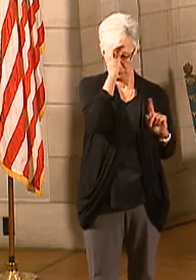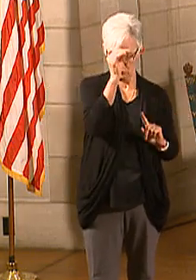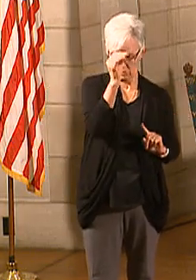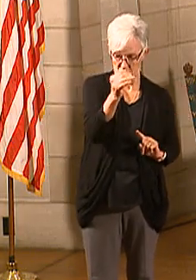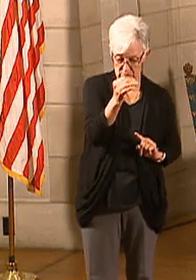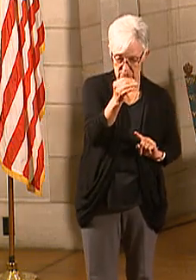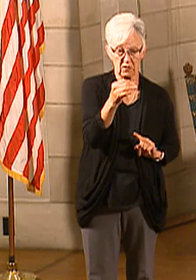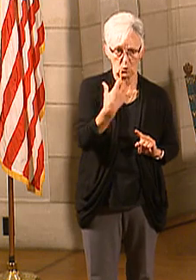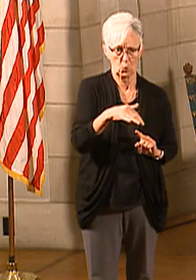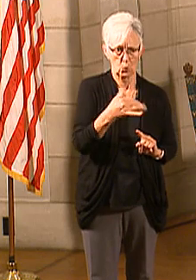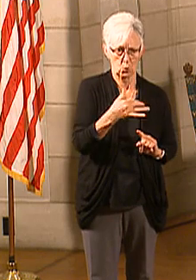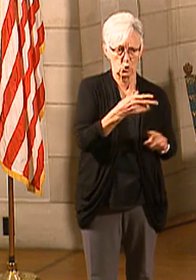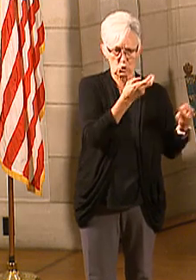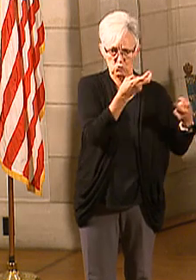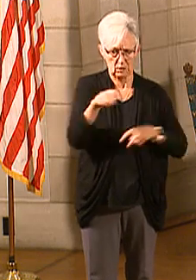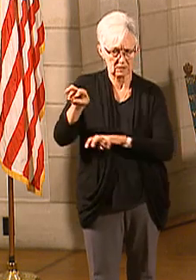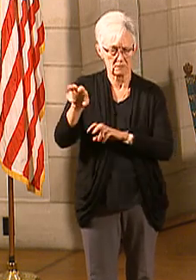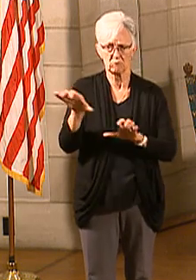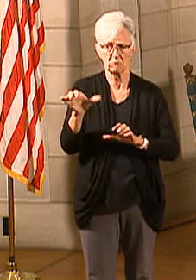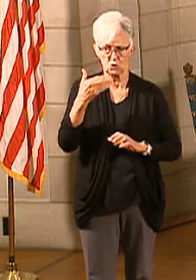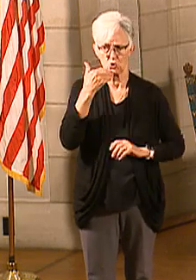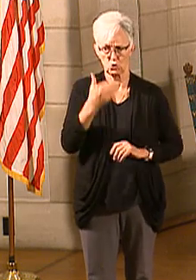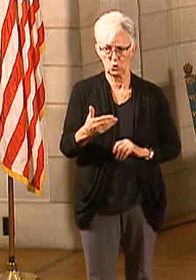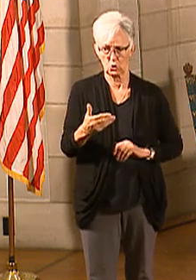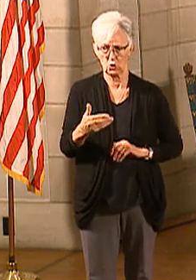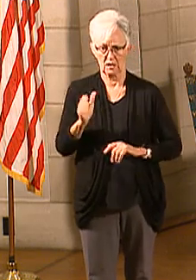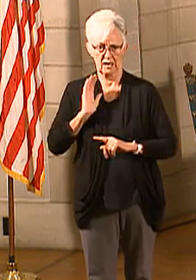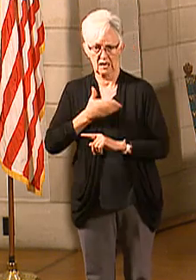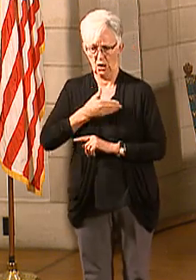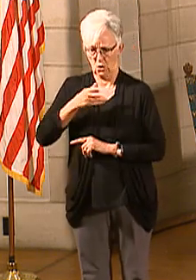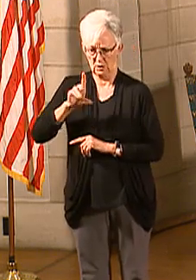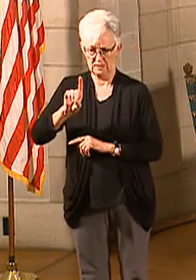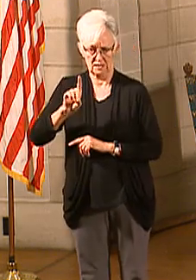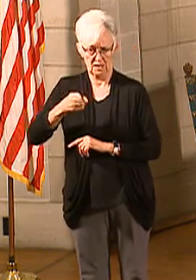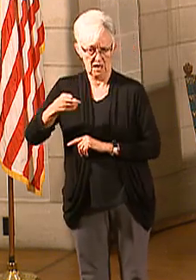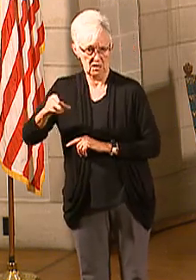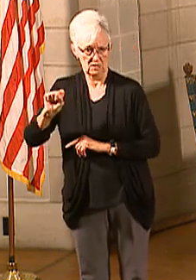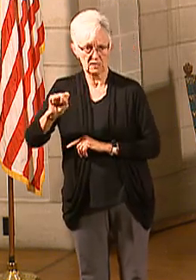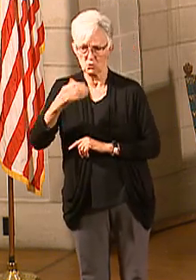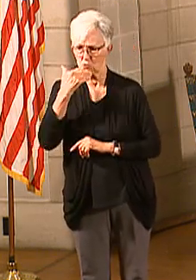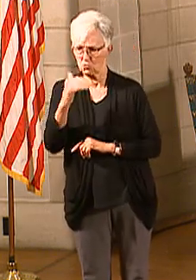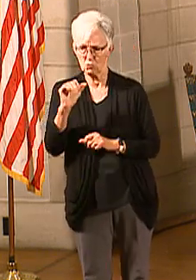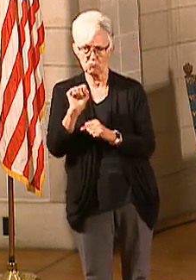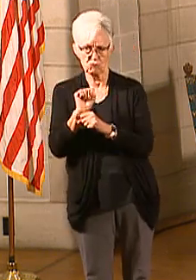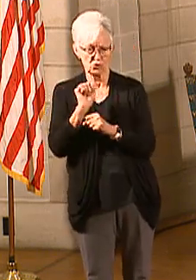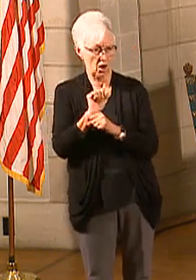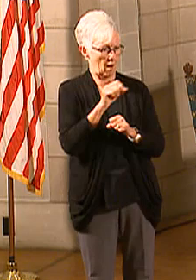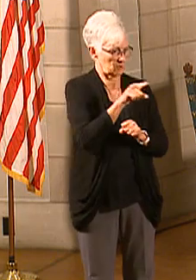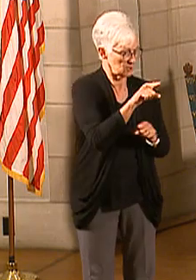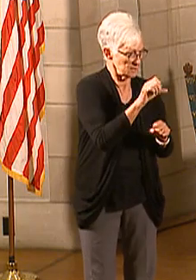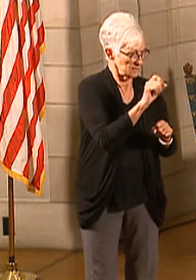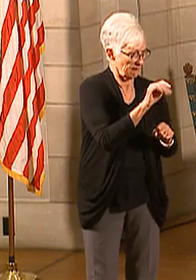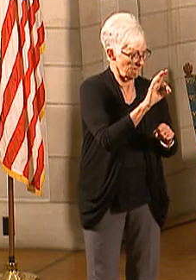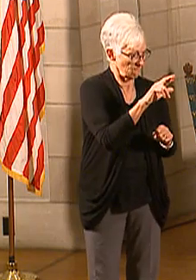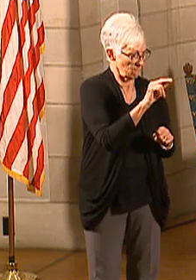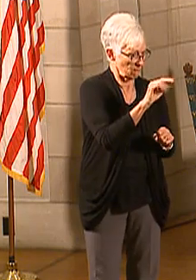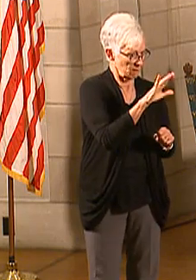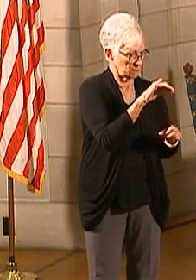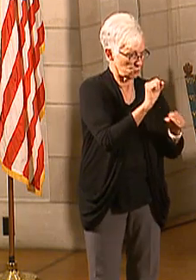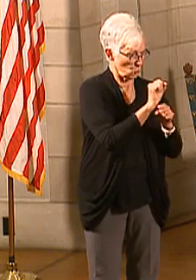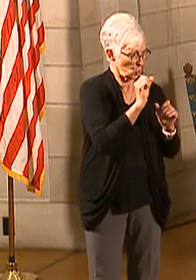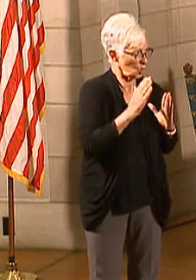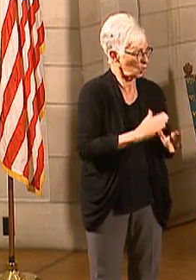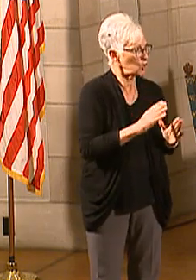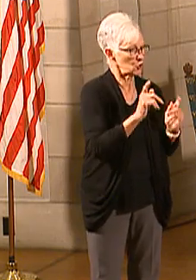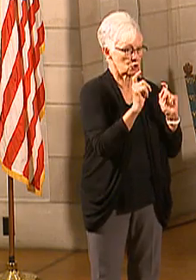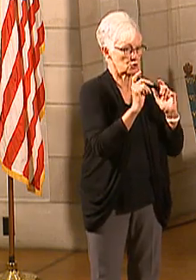did a great job of integrating the St. Francis folks into our team. And so I'm very, very pleased. With regard to the specifics, again, I